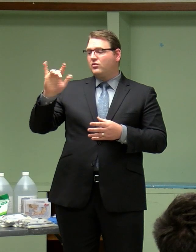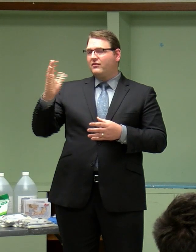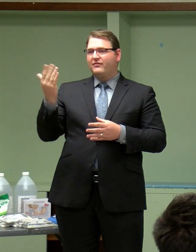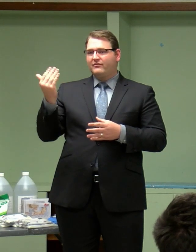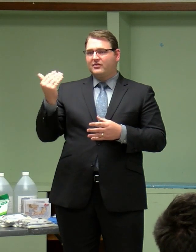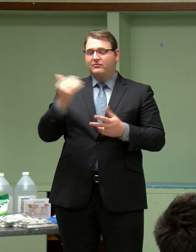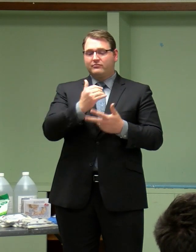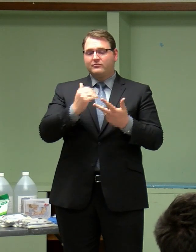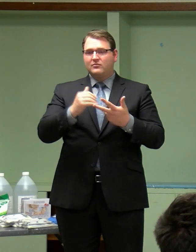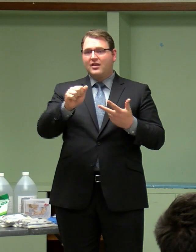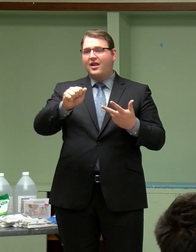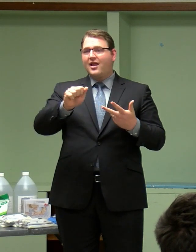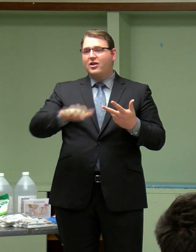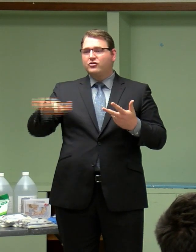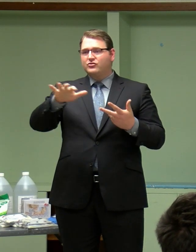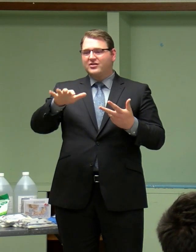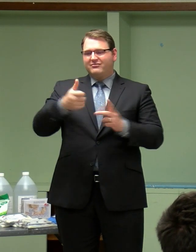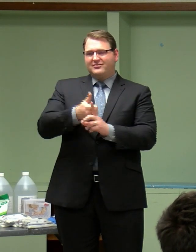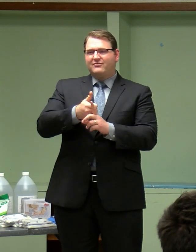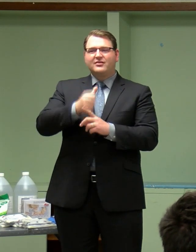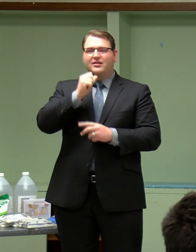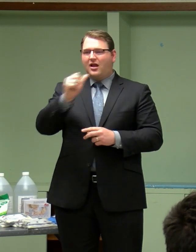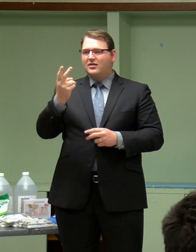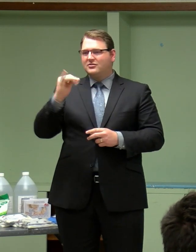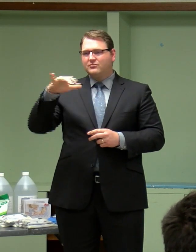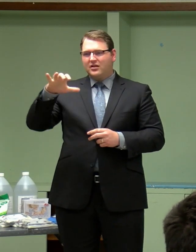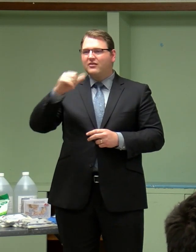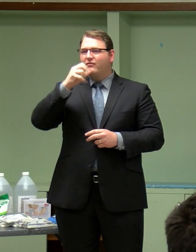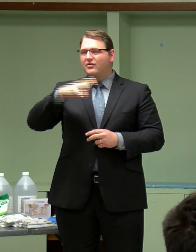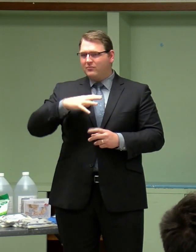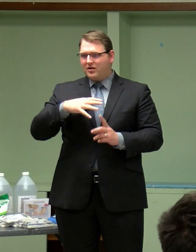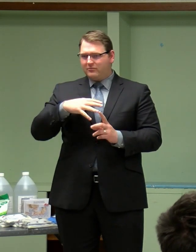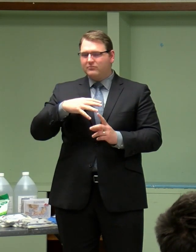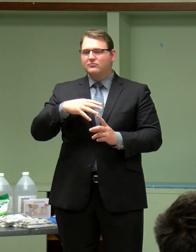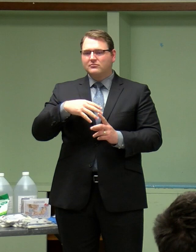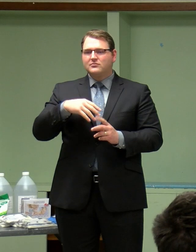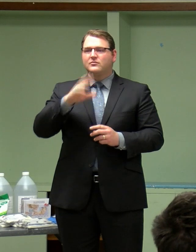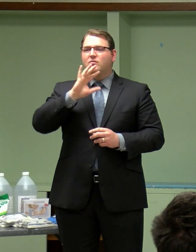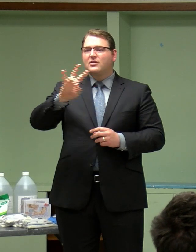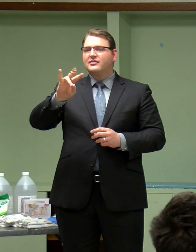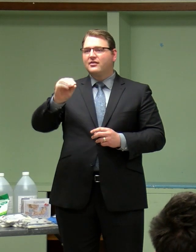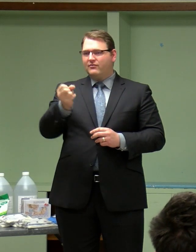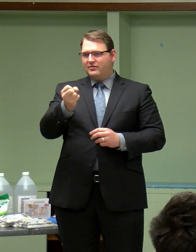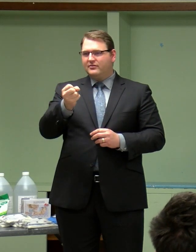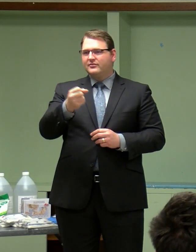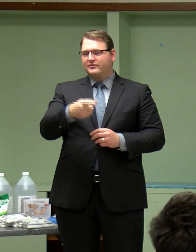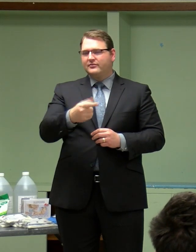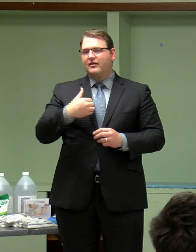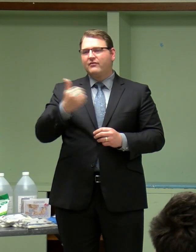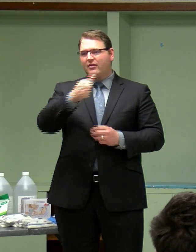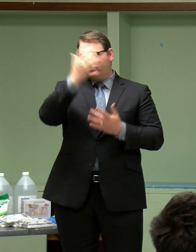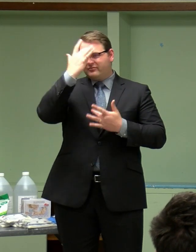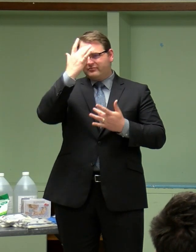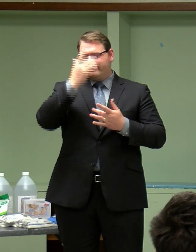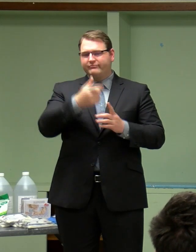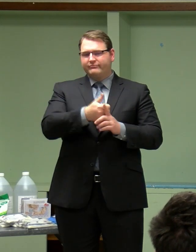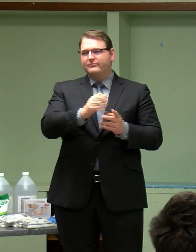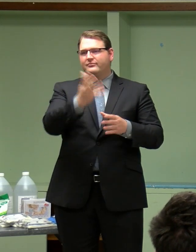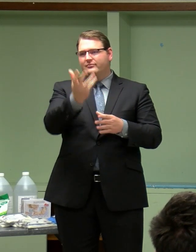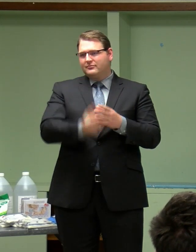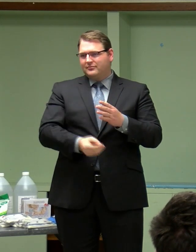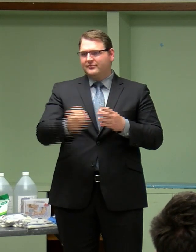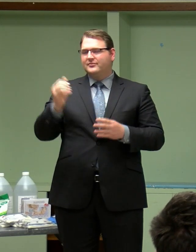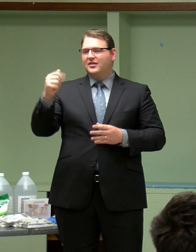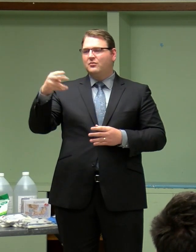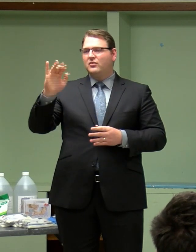An Asian non-Hispanic female in her 70s with underlying health conditions who passed away on April